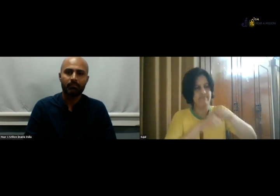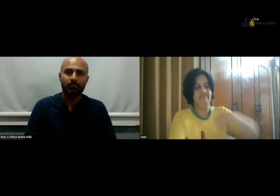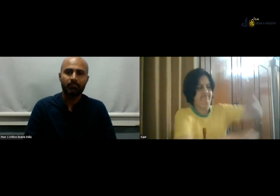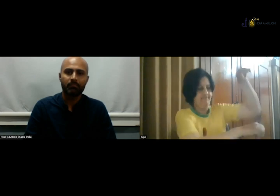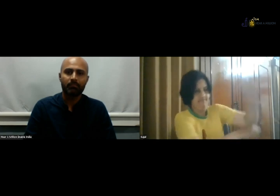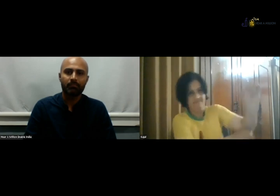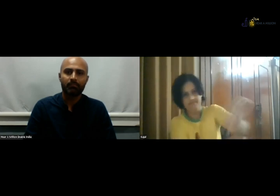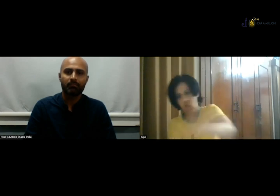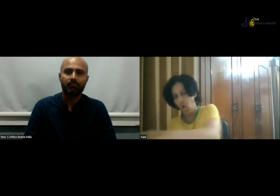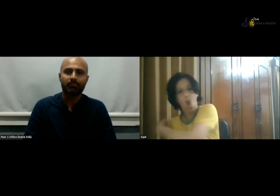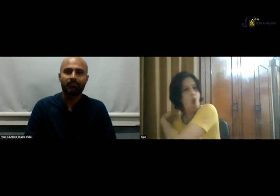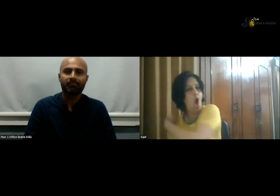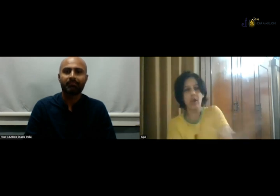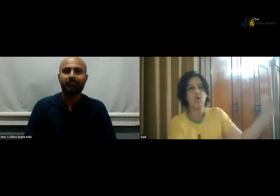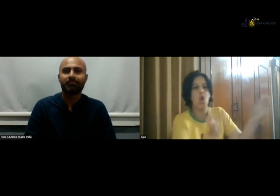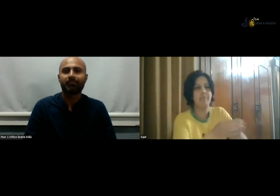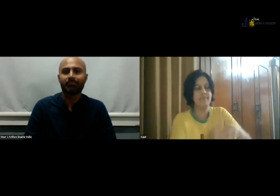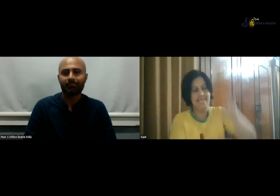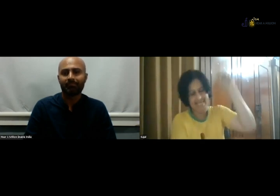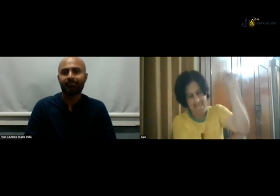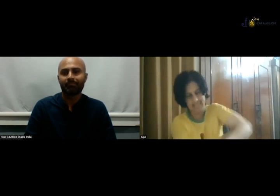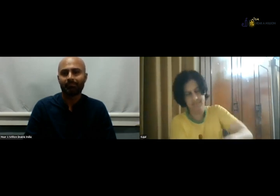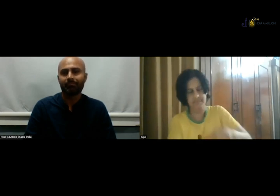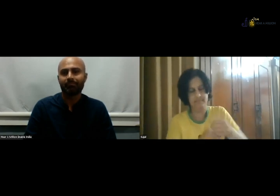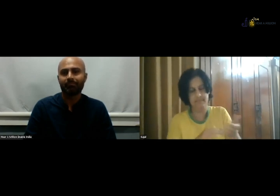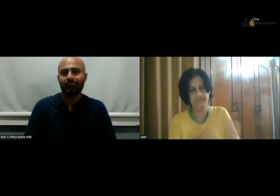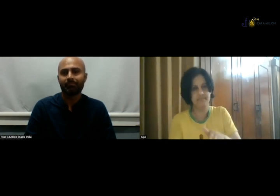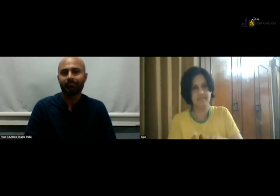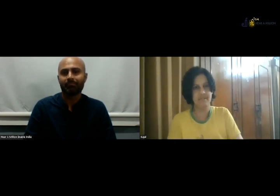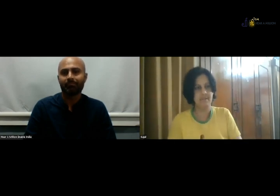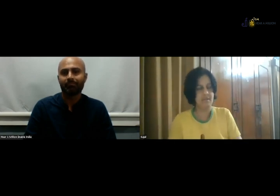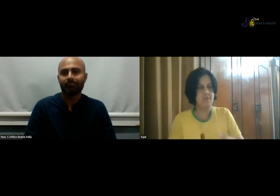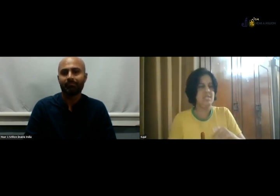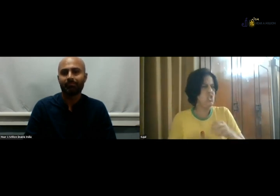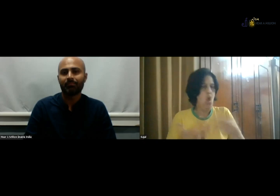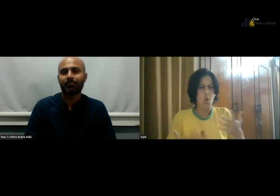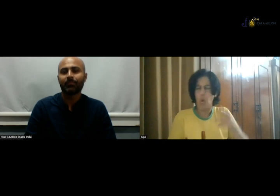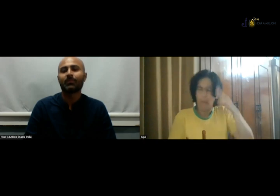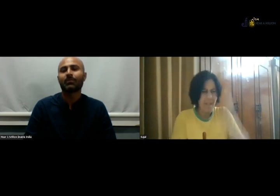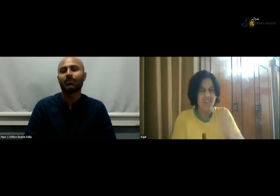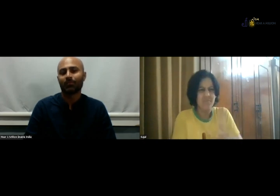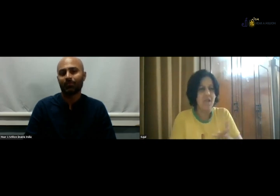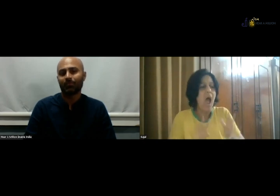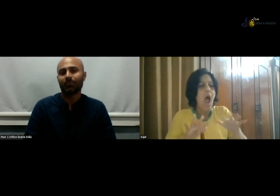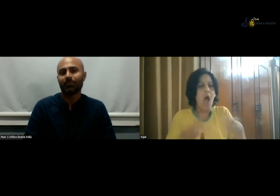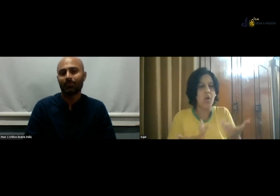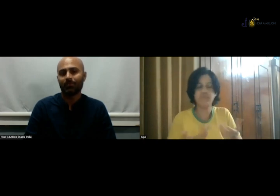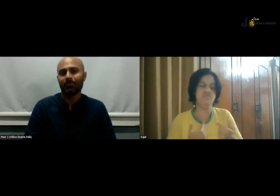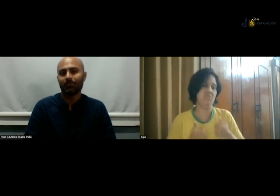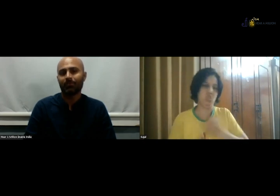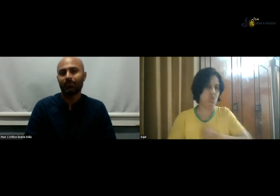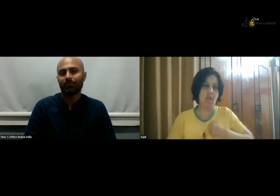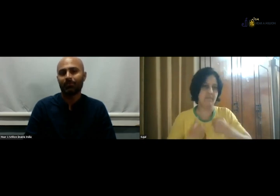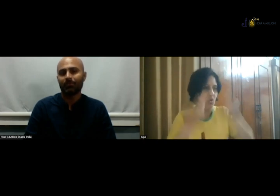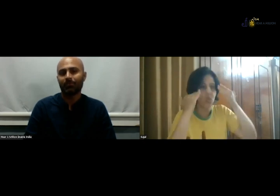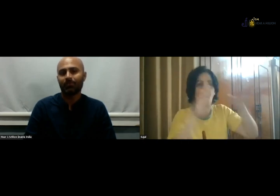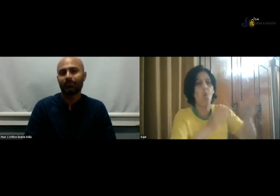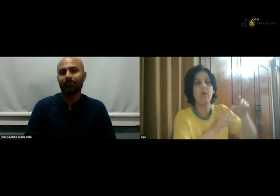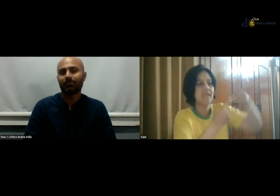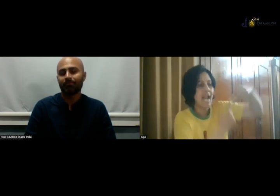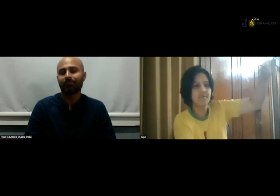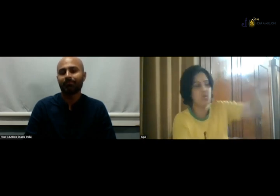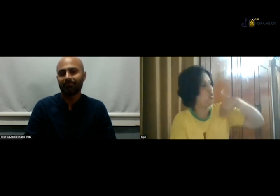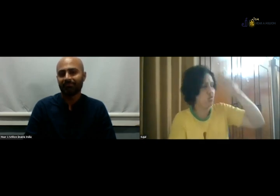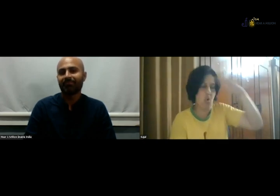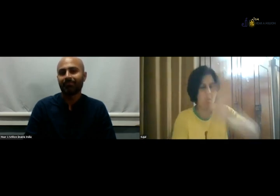actually no more, and everybody got shocked. And I just messaged at all the groups that